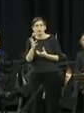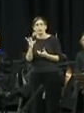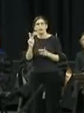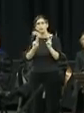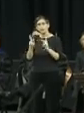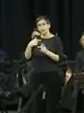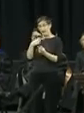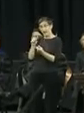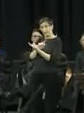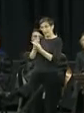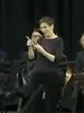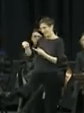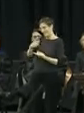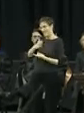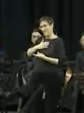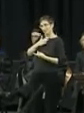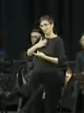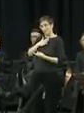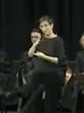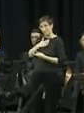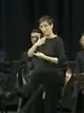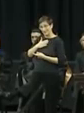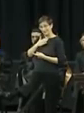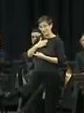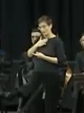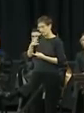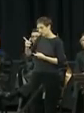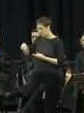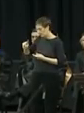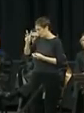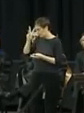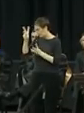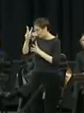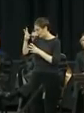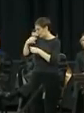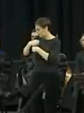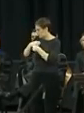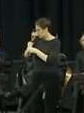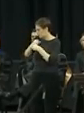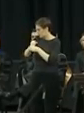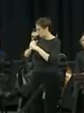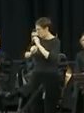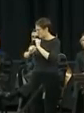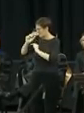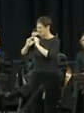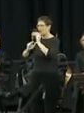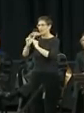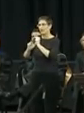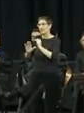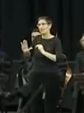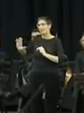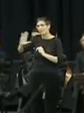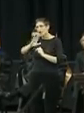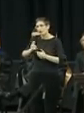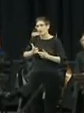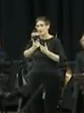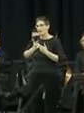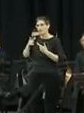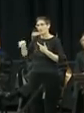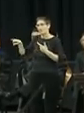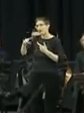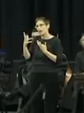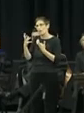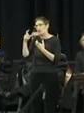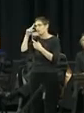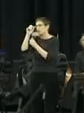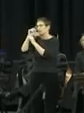who were the most happiest were those who had created, had crafted, and had built the life they dreamed of. It's